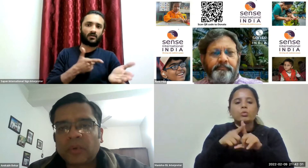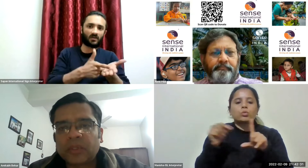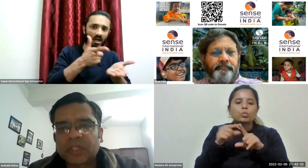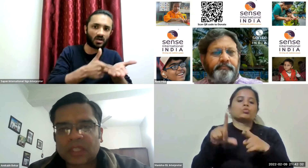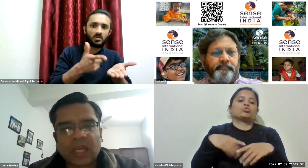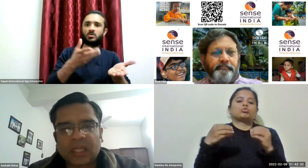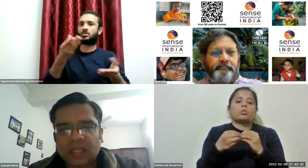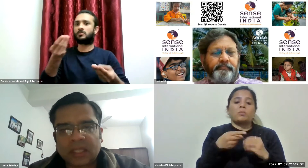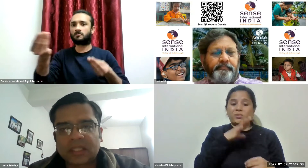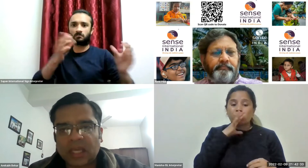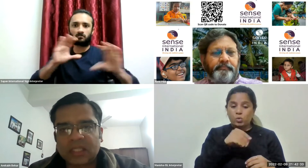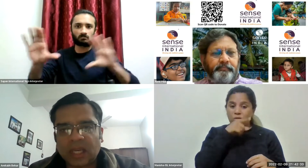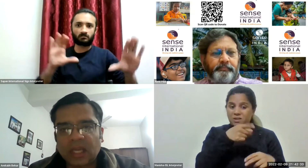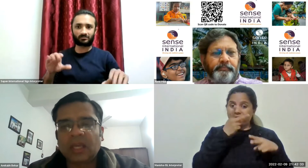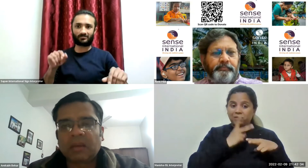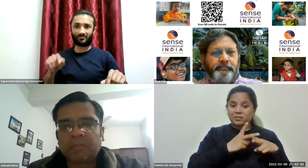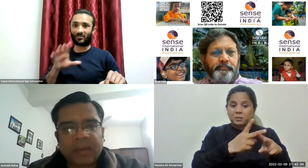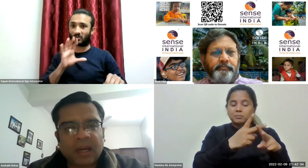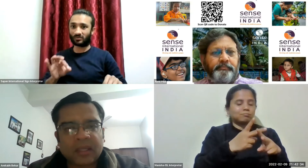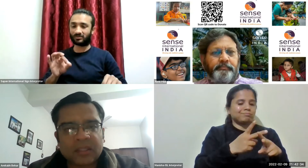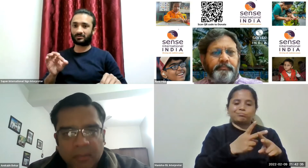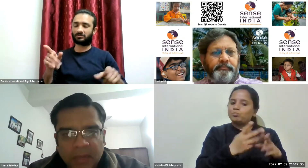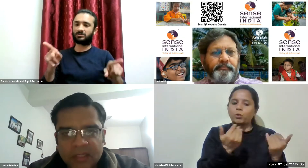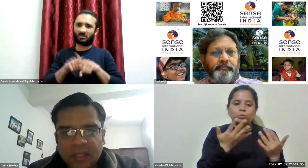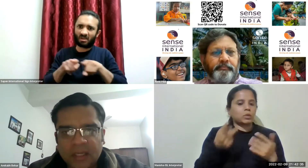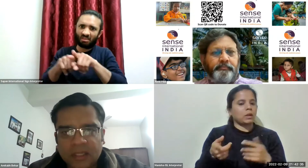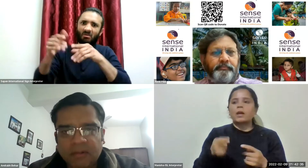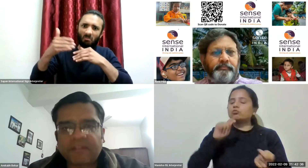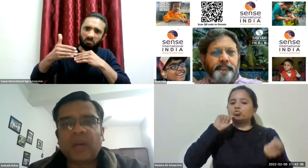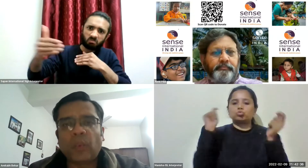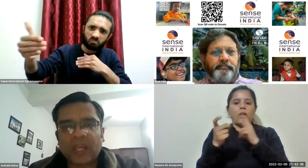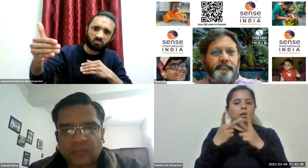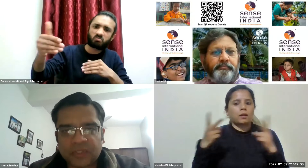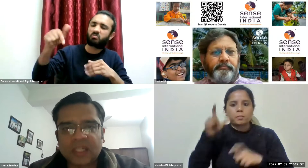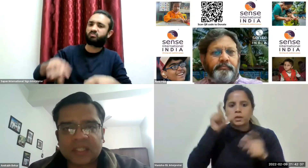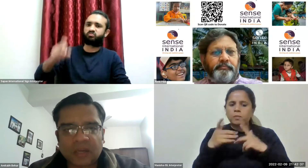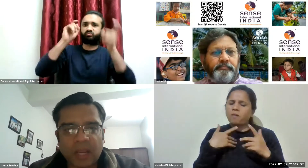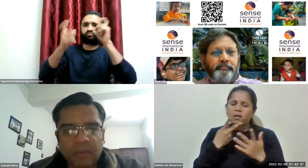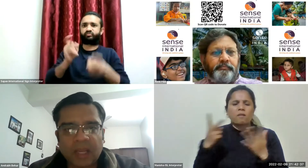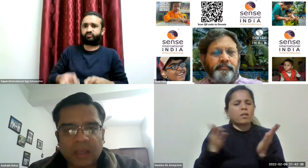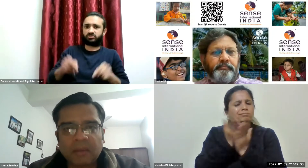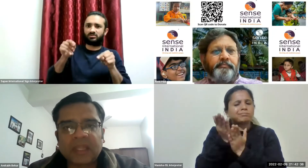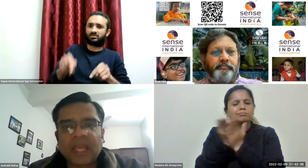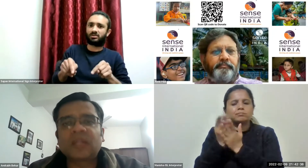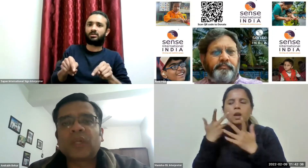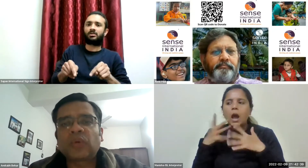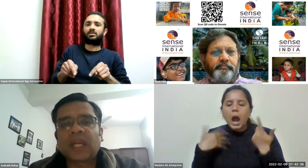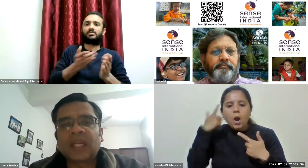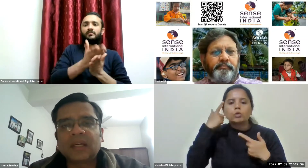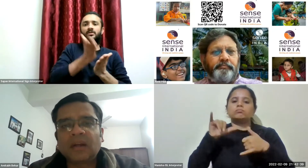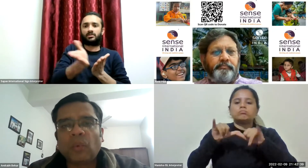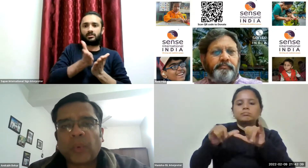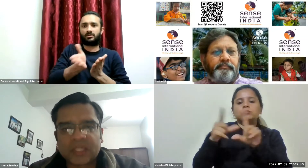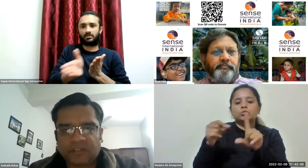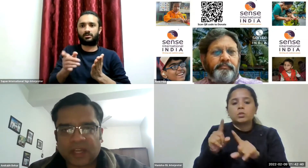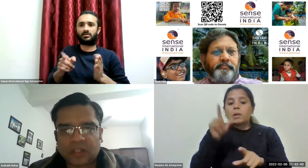to be able to sustain. Things are changing. People are extremely resilient. They will find ways of still surviving, but they are the ones who are